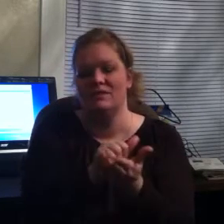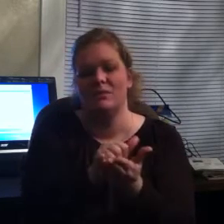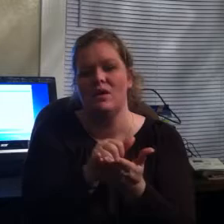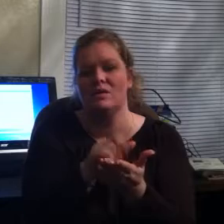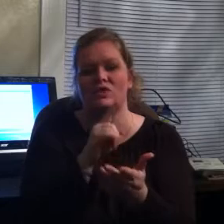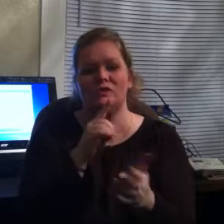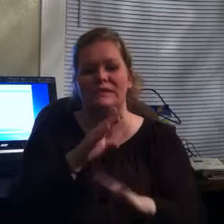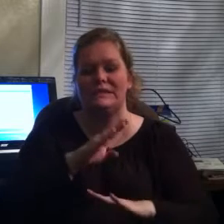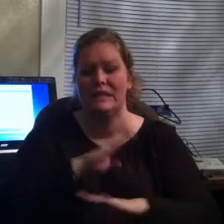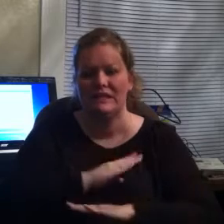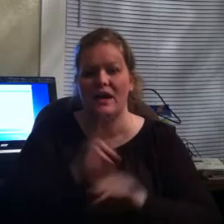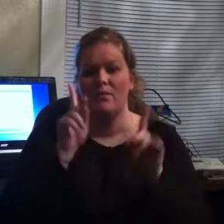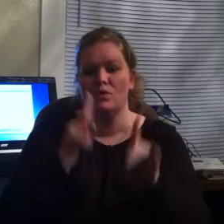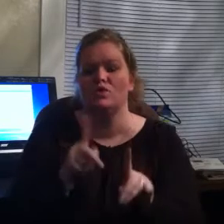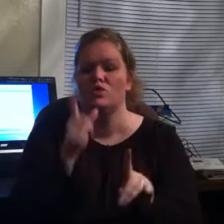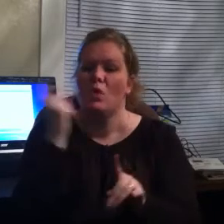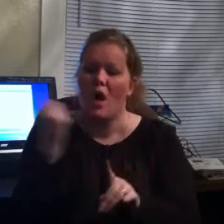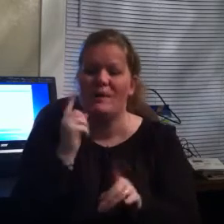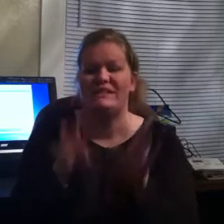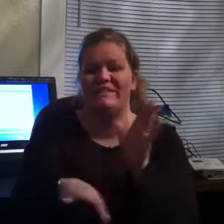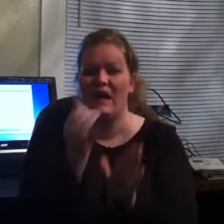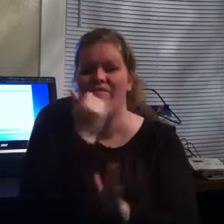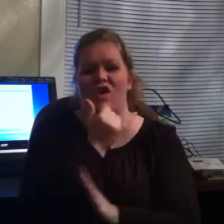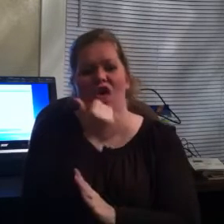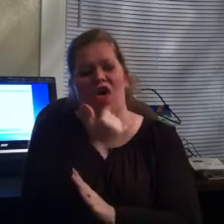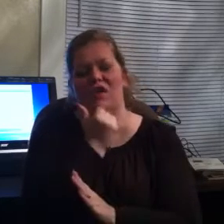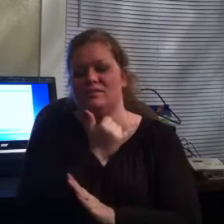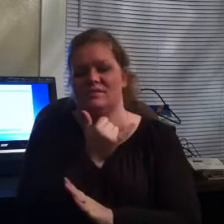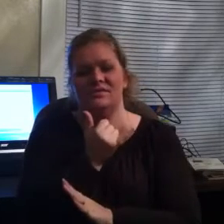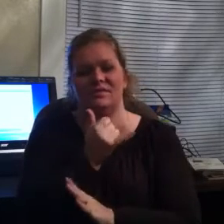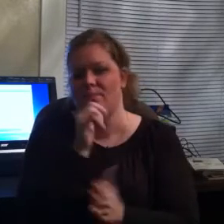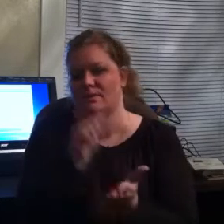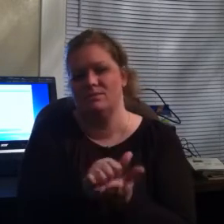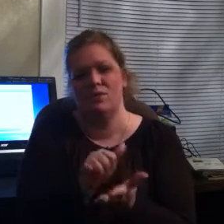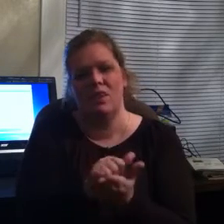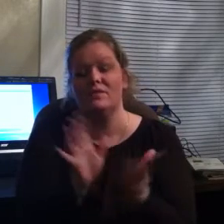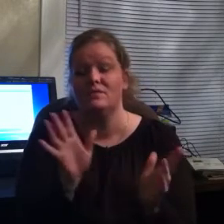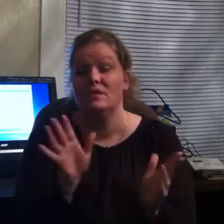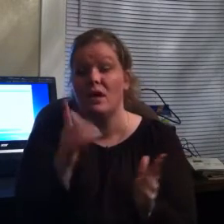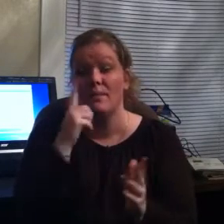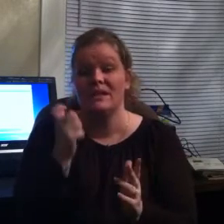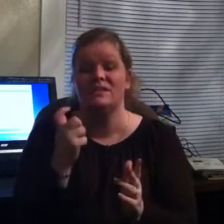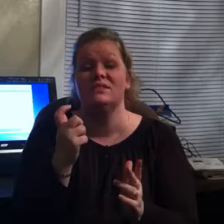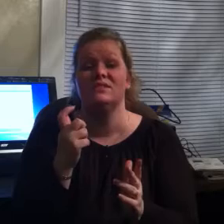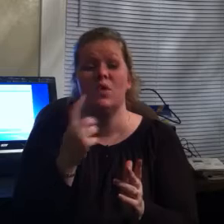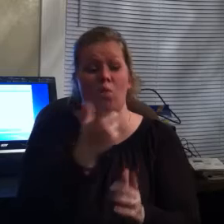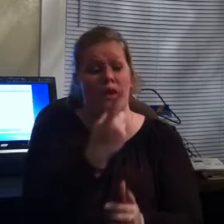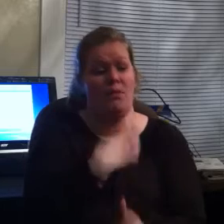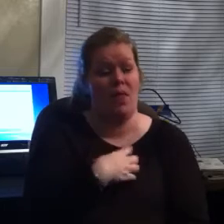person. Impossible. Because they'll just move on from one complaint to the next.